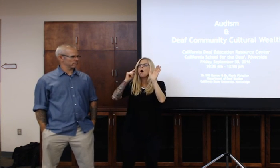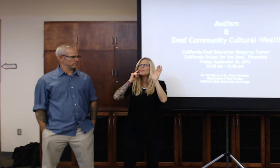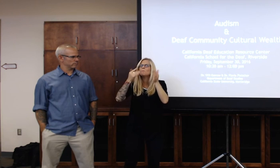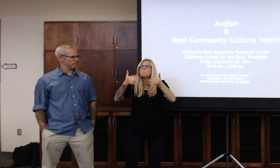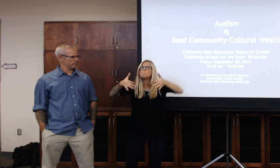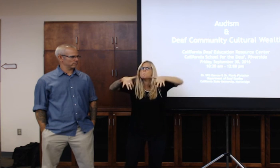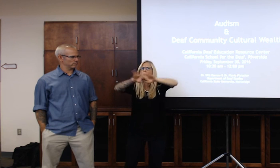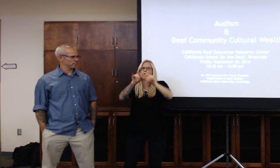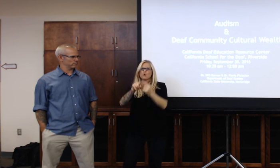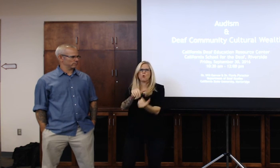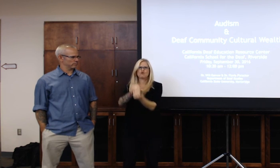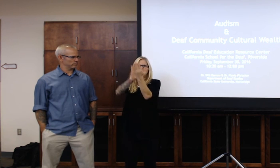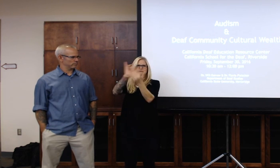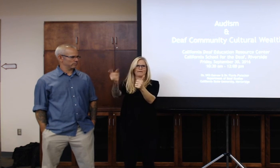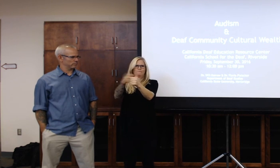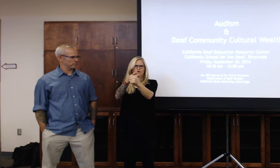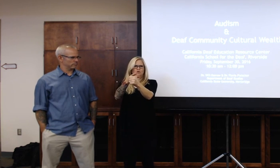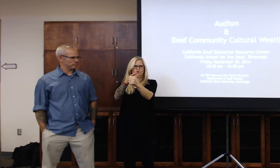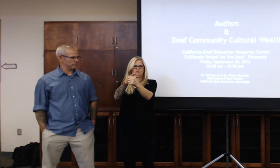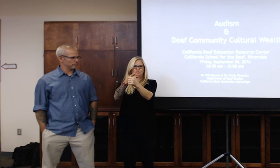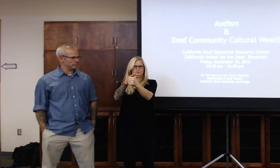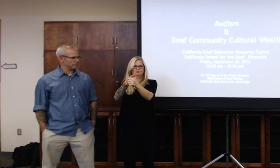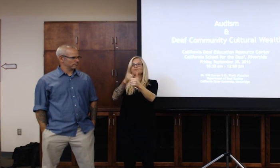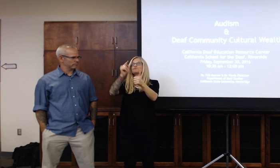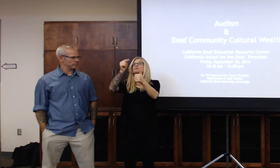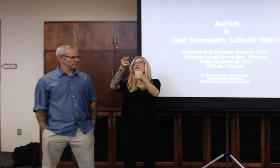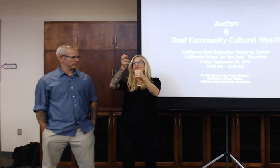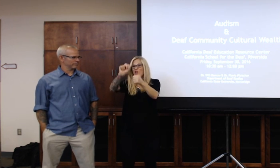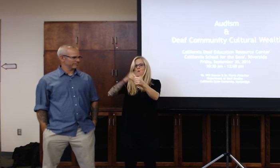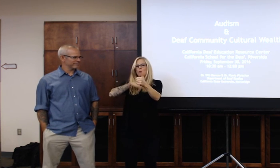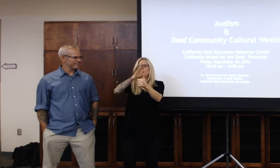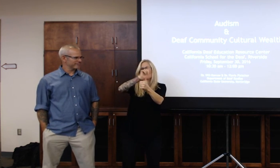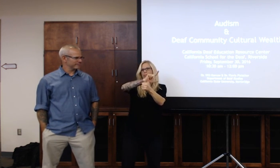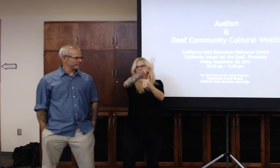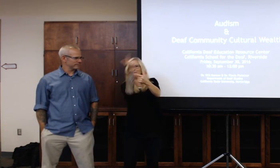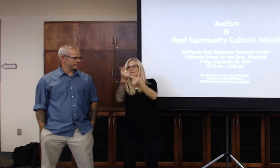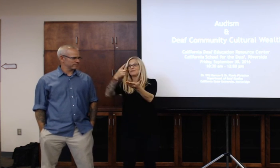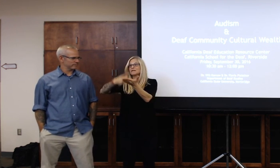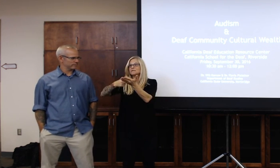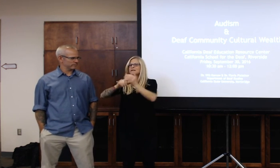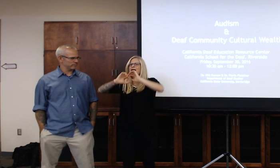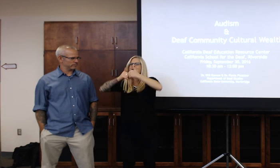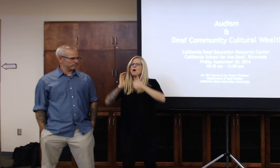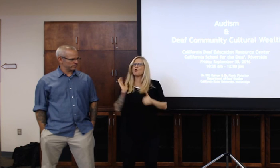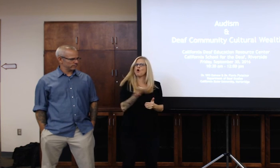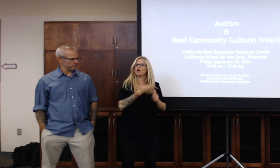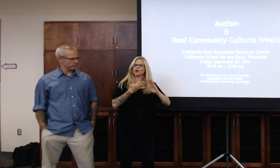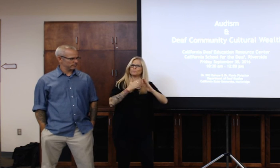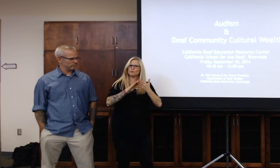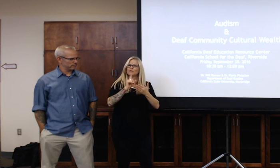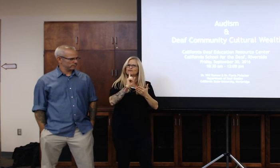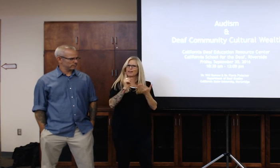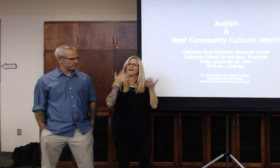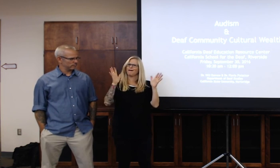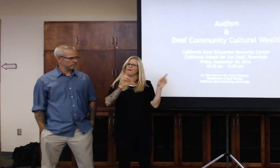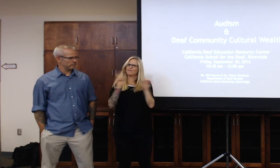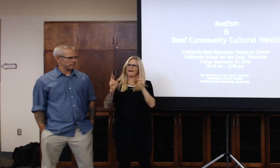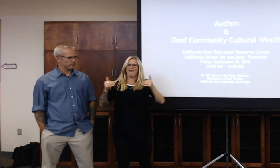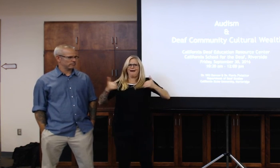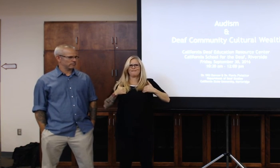So I think it's important to really address that first. At that point, we will move on to a discussion of how our community is ready